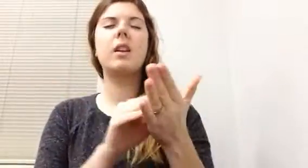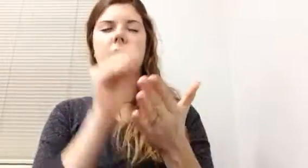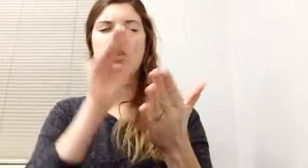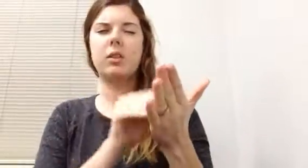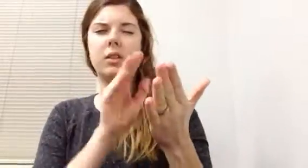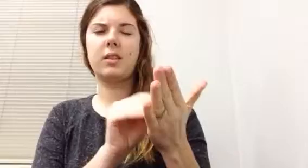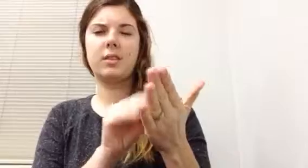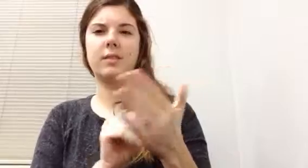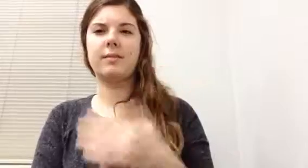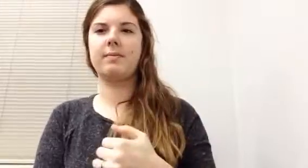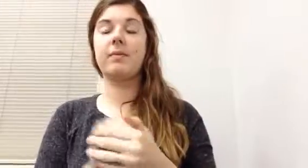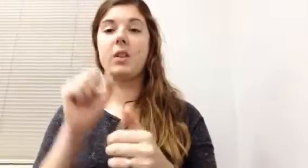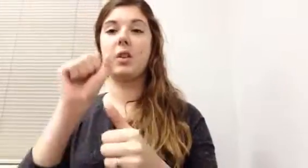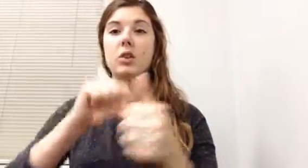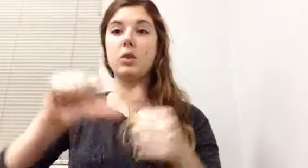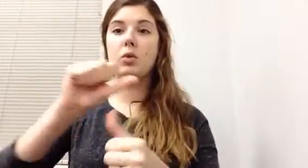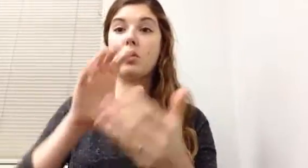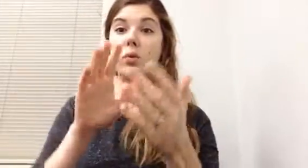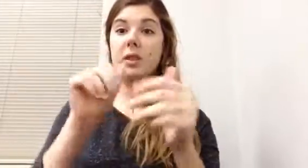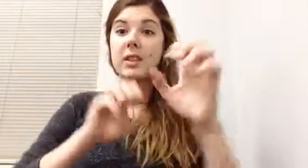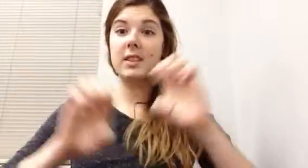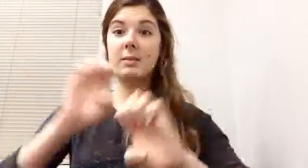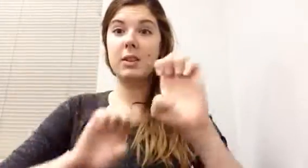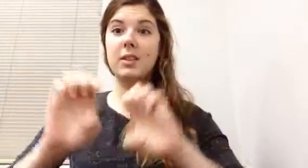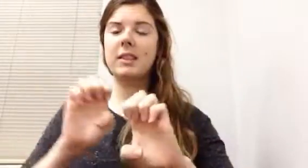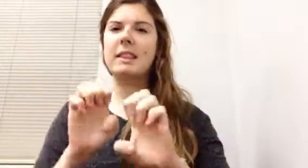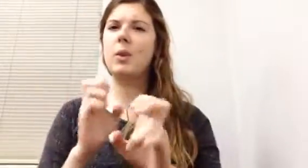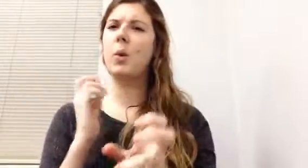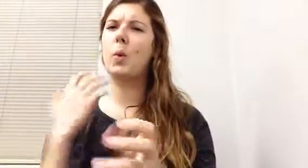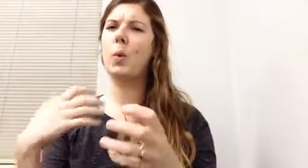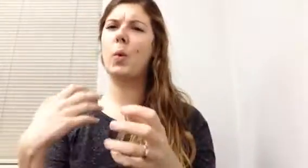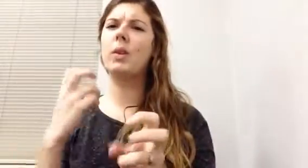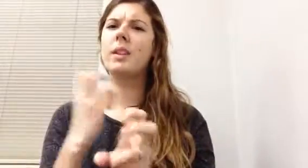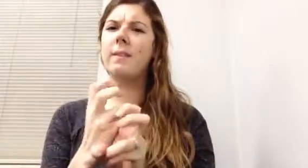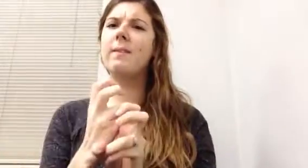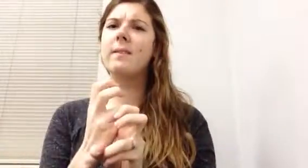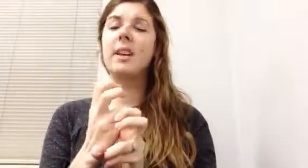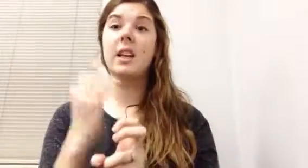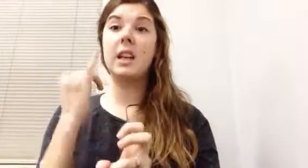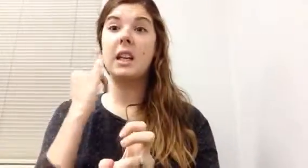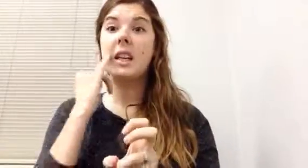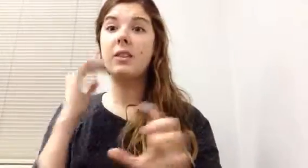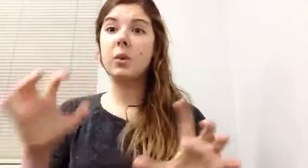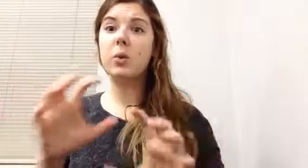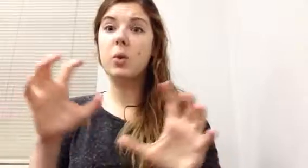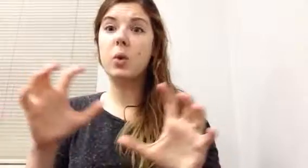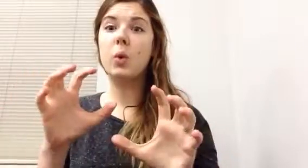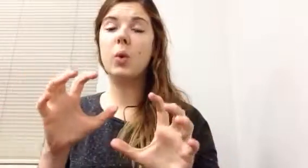Social experiments are really hard to do, and even if you do one, it's probably going to bring up some ethical issues.